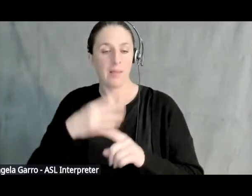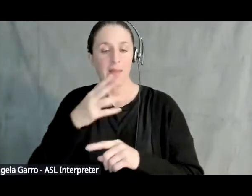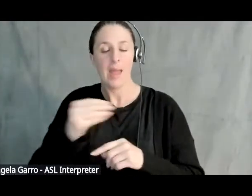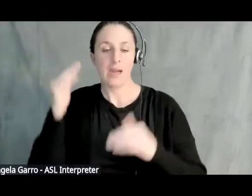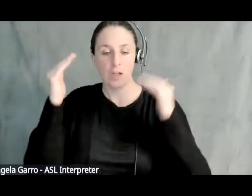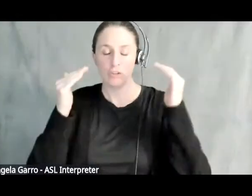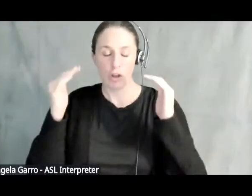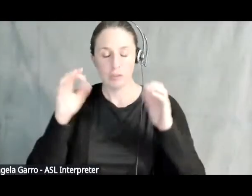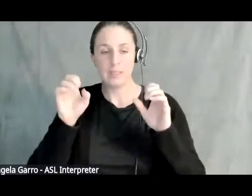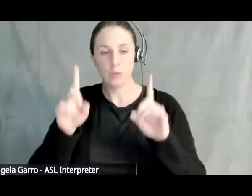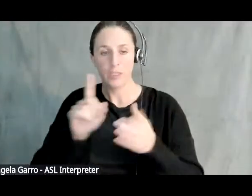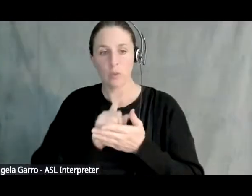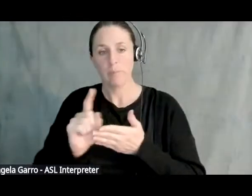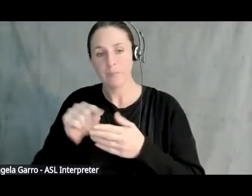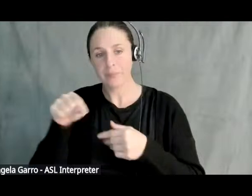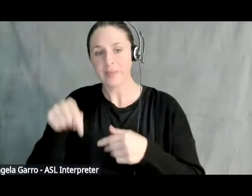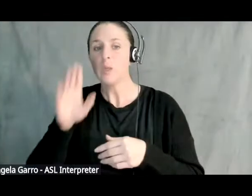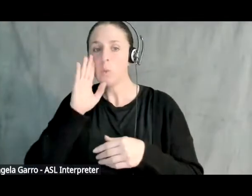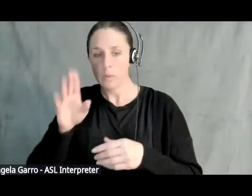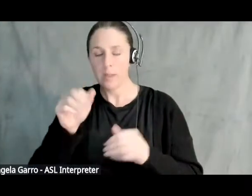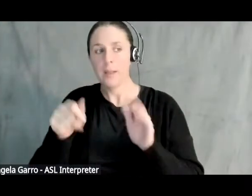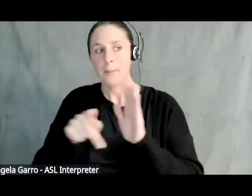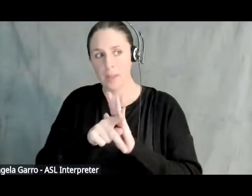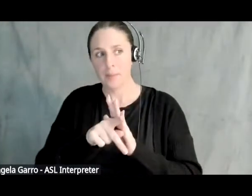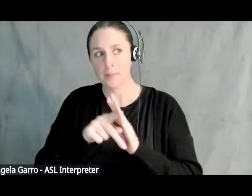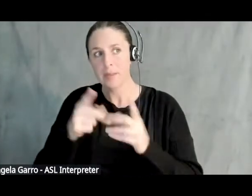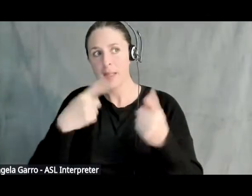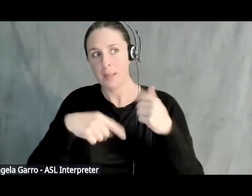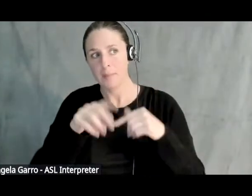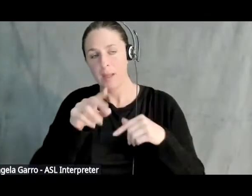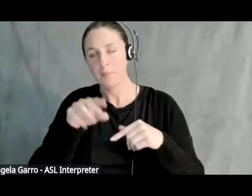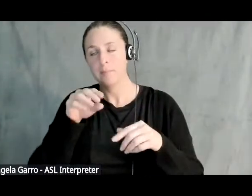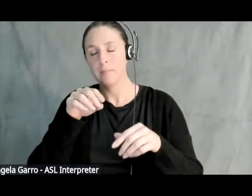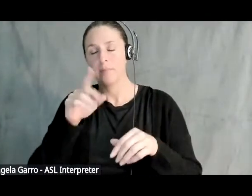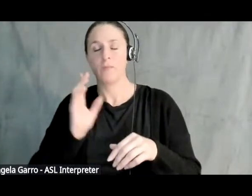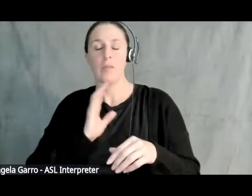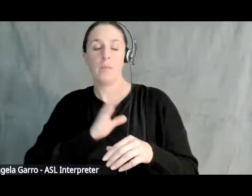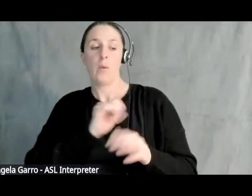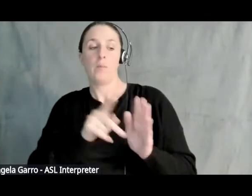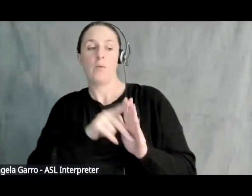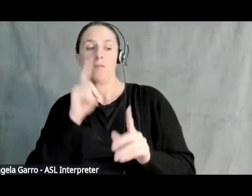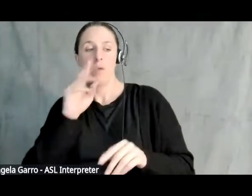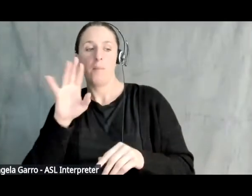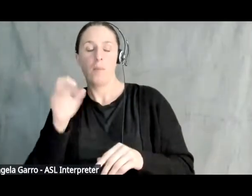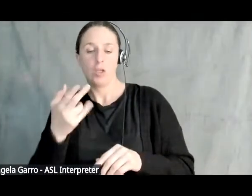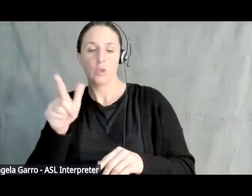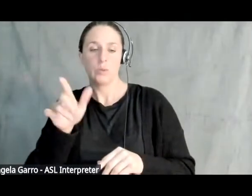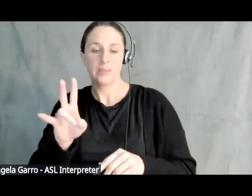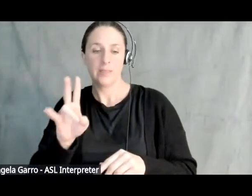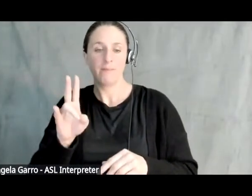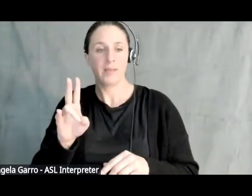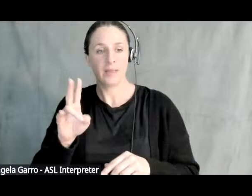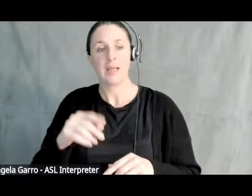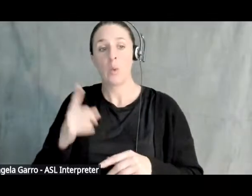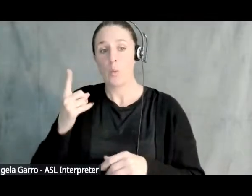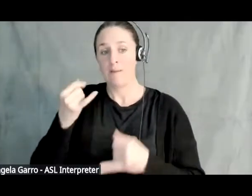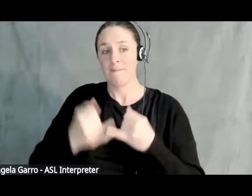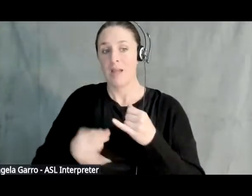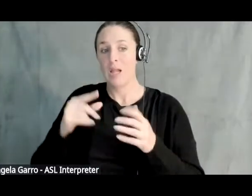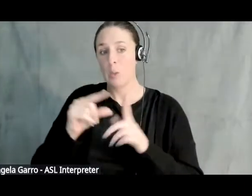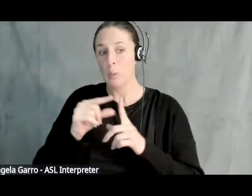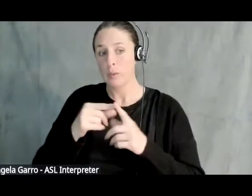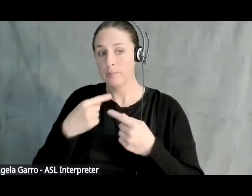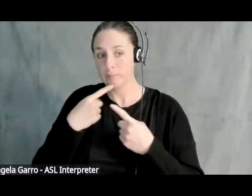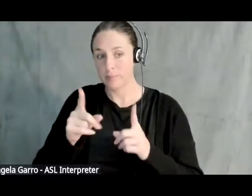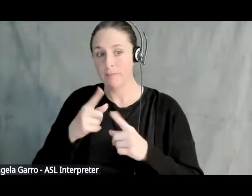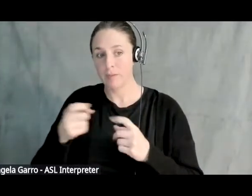will be coming to the board for approval at the March 27th board meeting. And one final word from us, we wanted to help promote